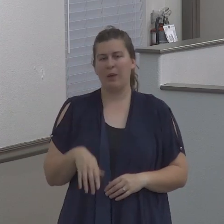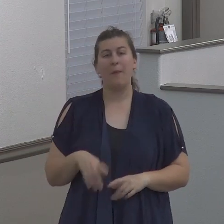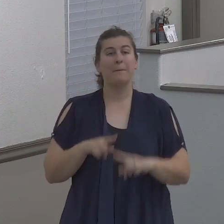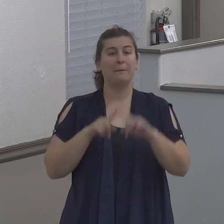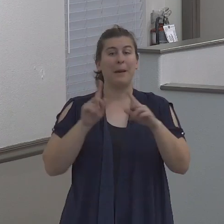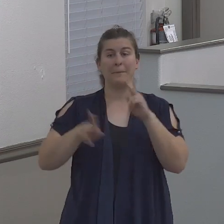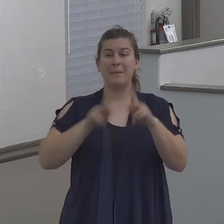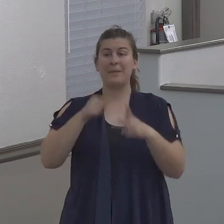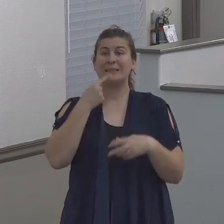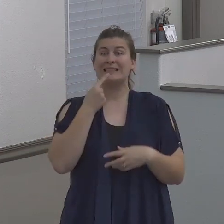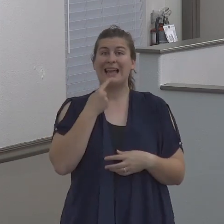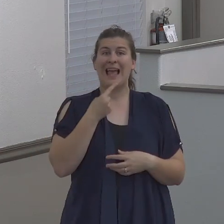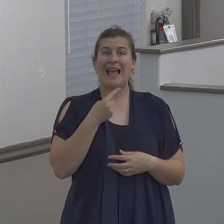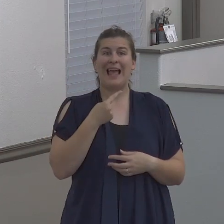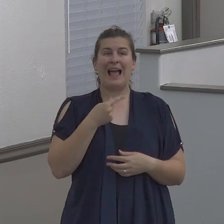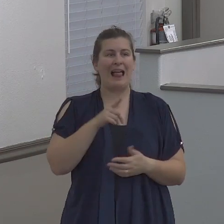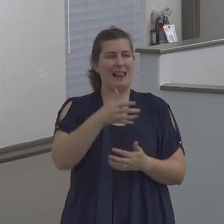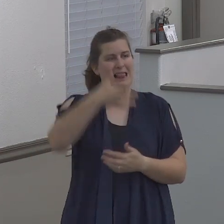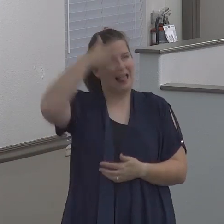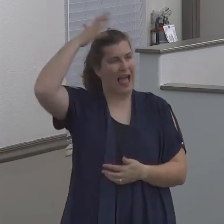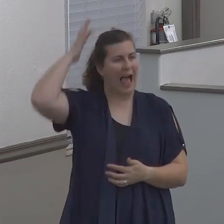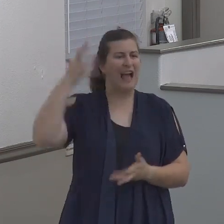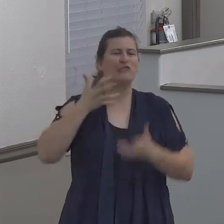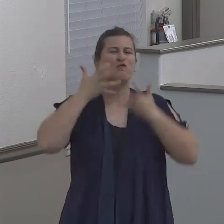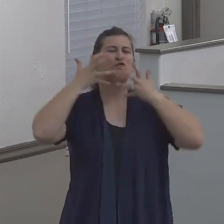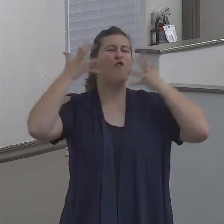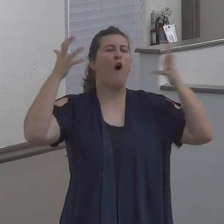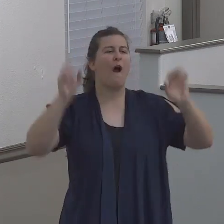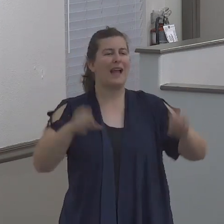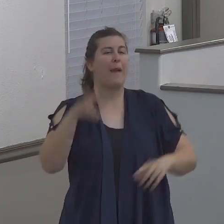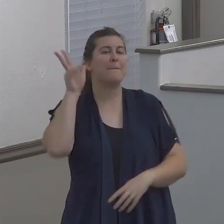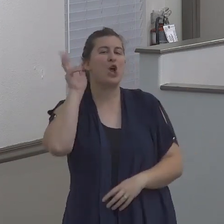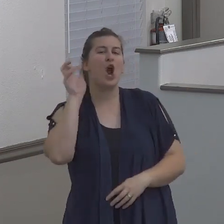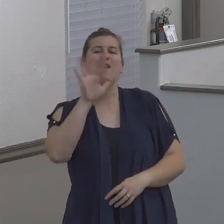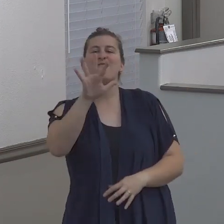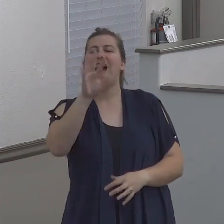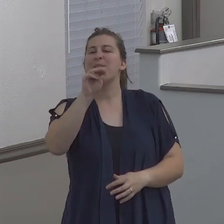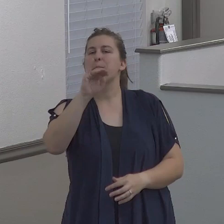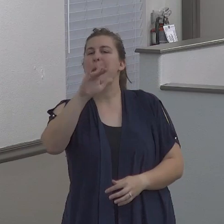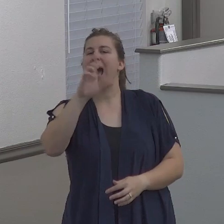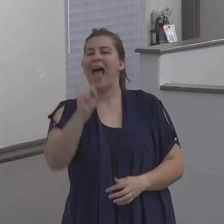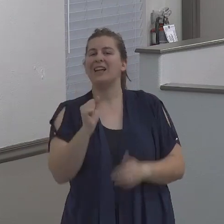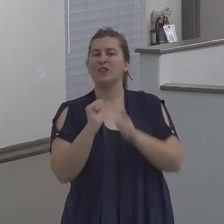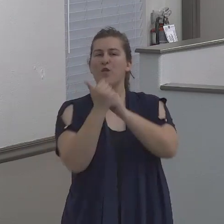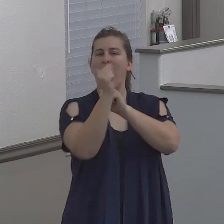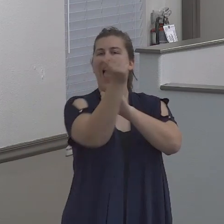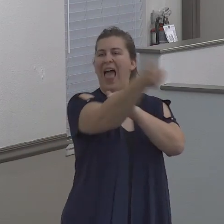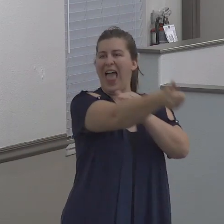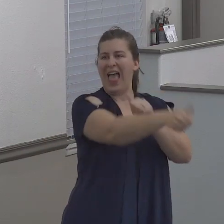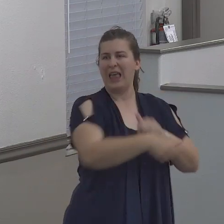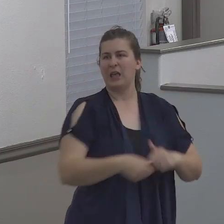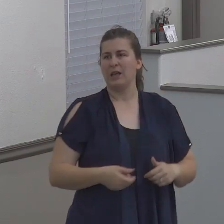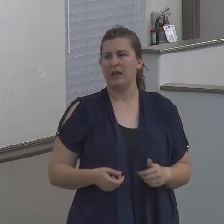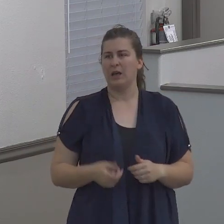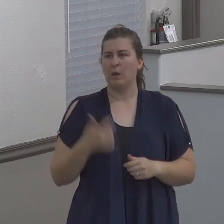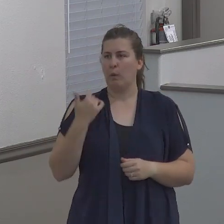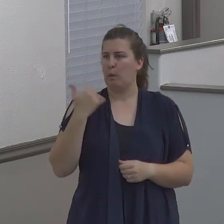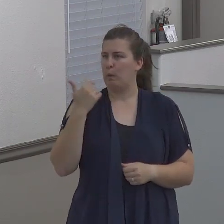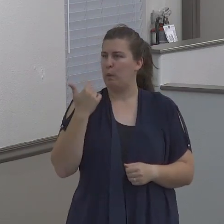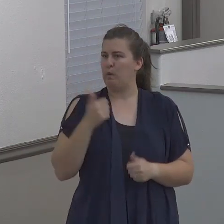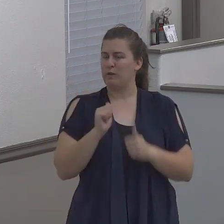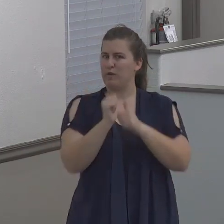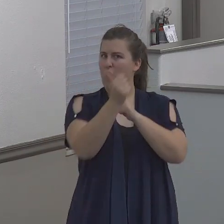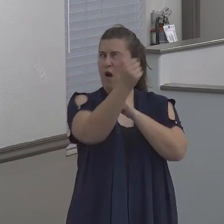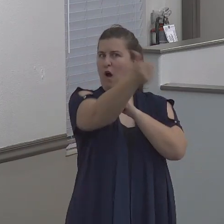It was unreal. Well, they say that a lion's roar can be heard 5 miles away.